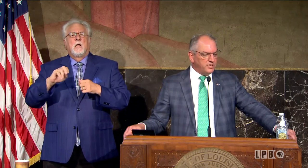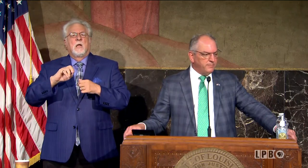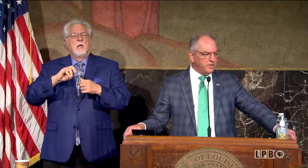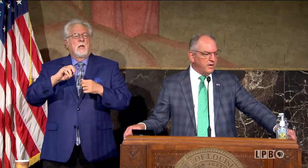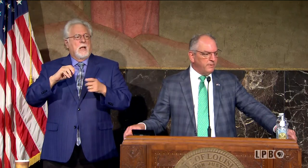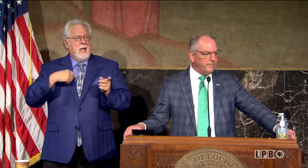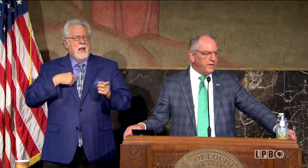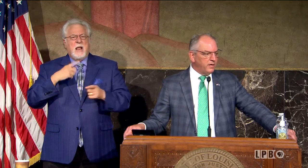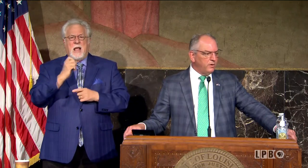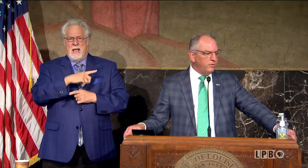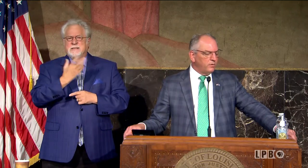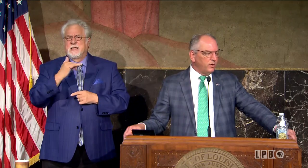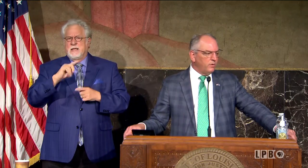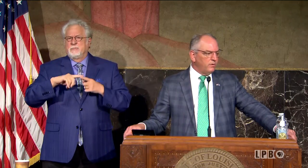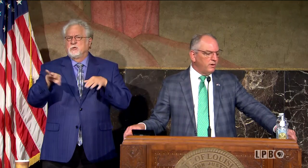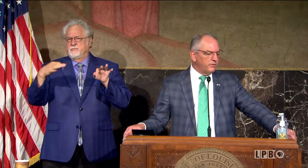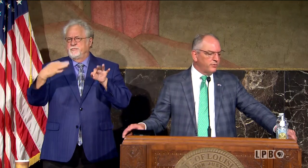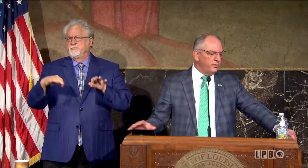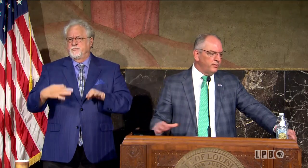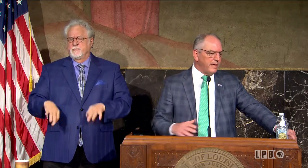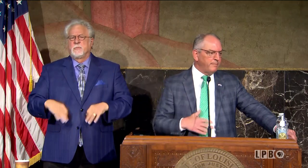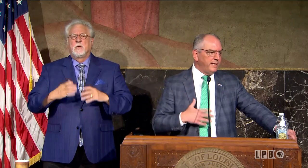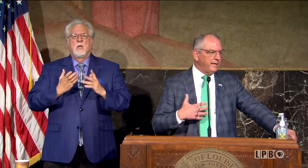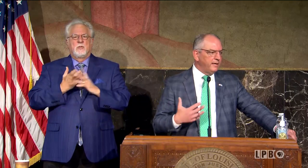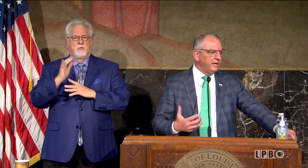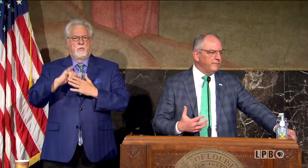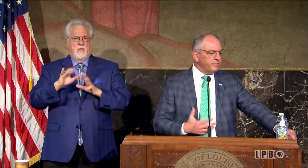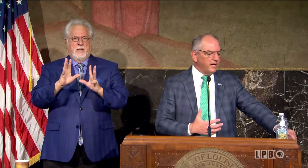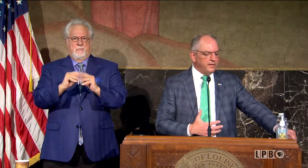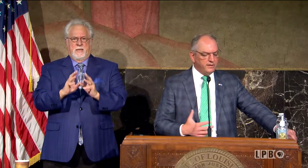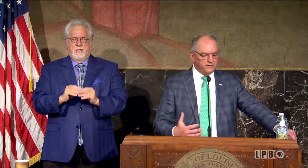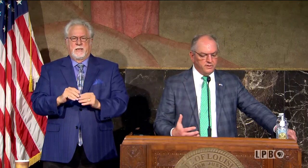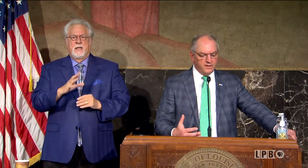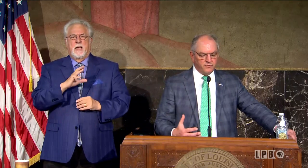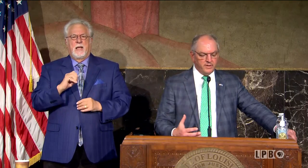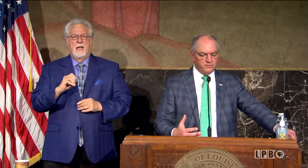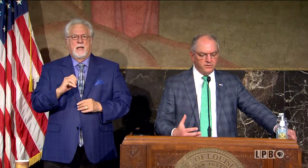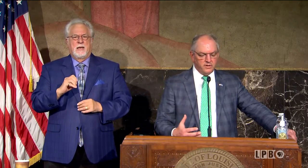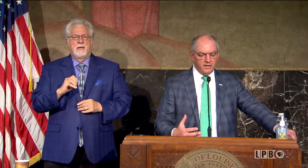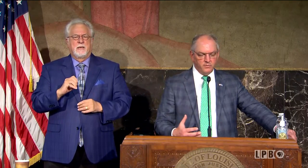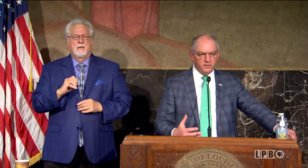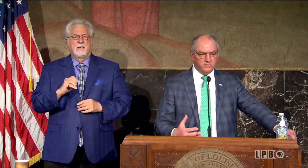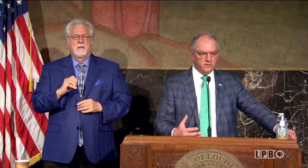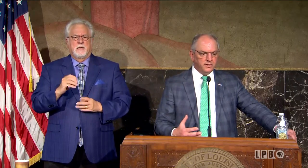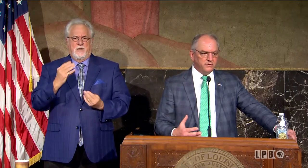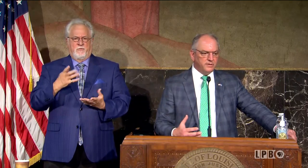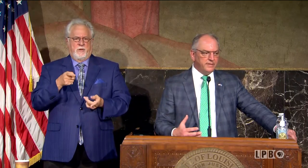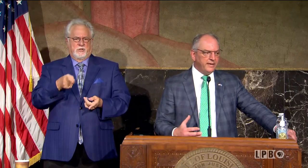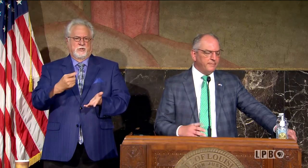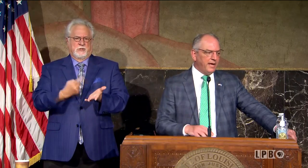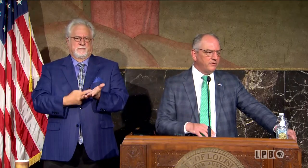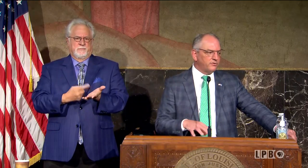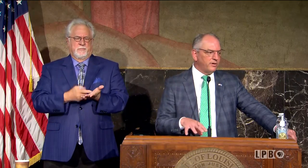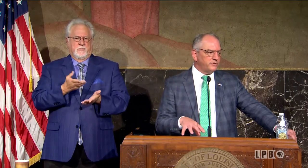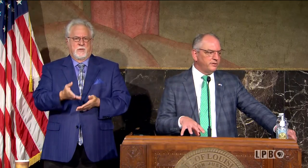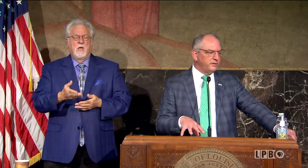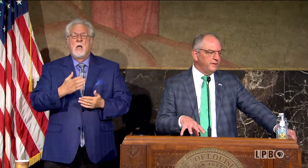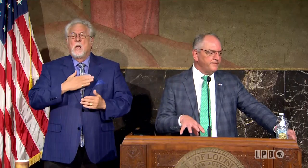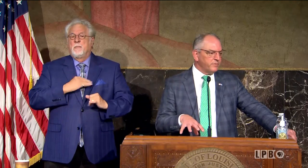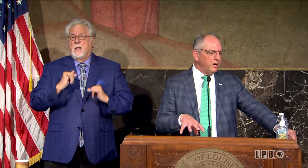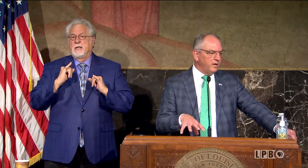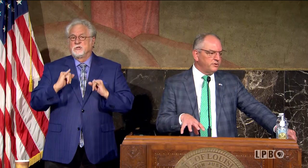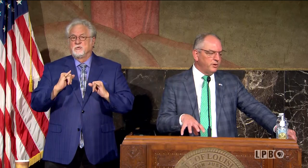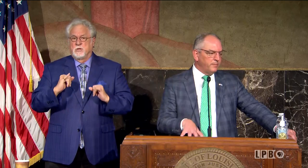going to ask Kim to come up and go through that meeting and the information that was disseminated. My